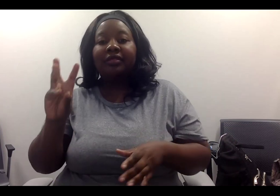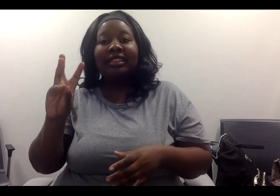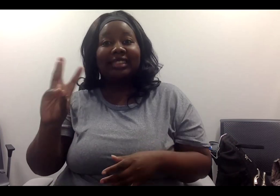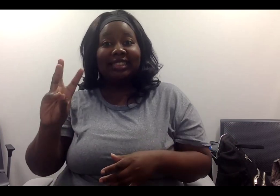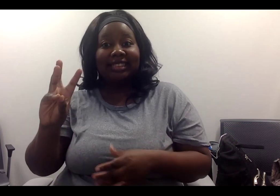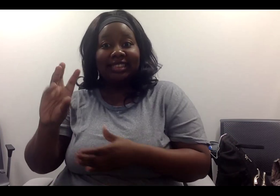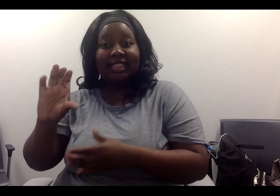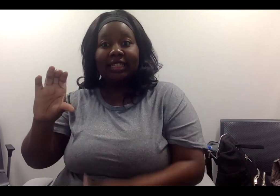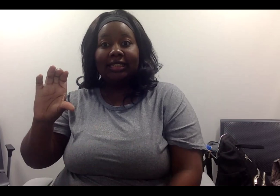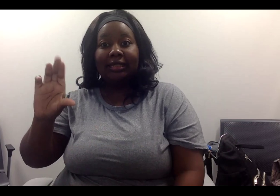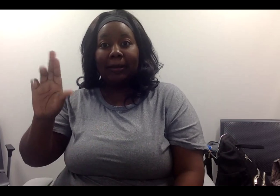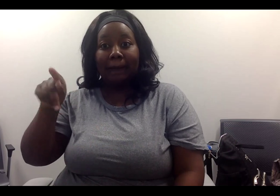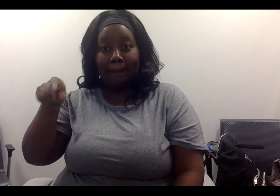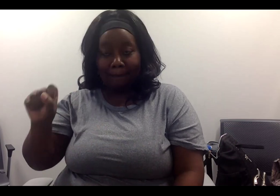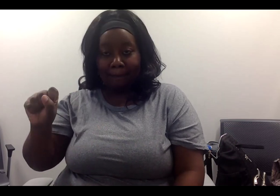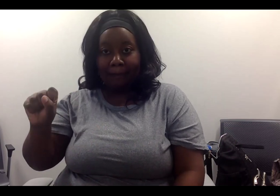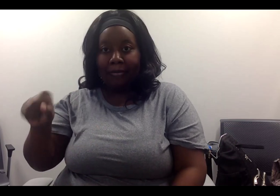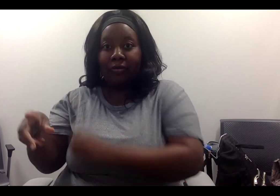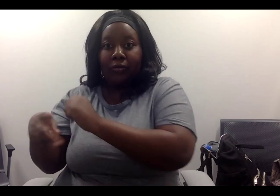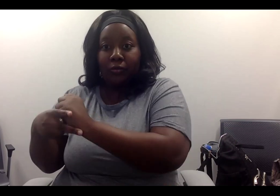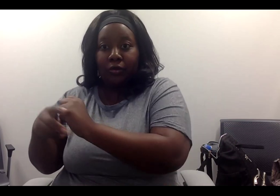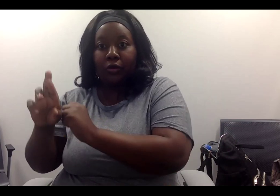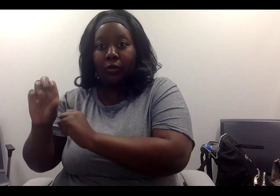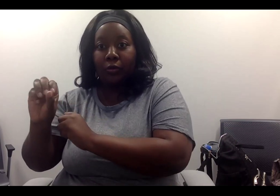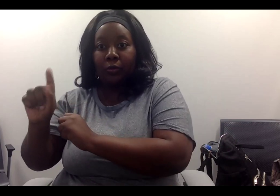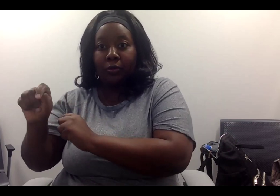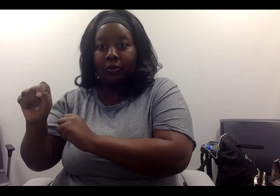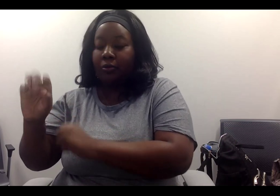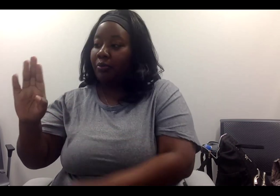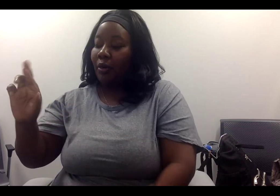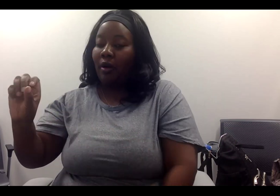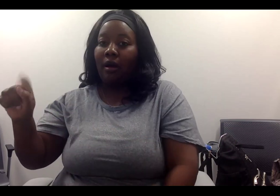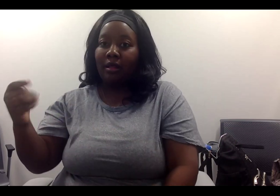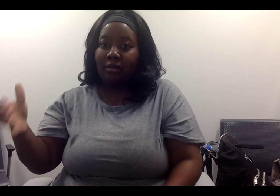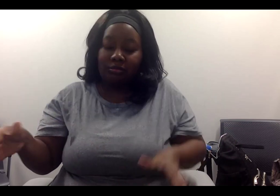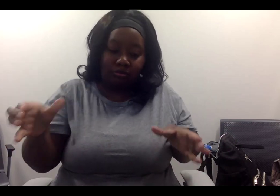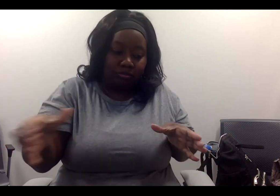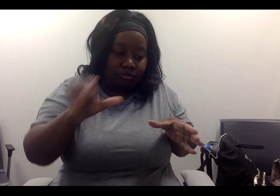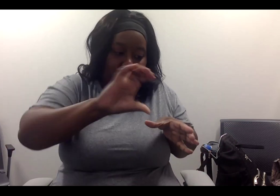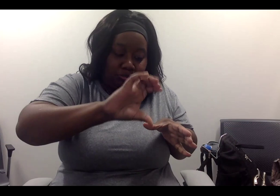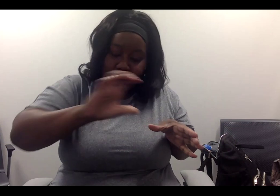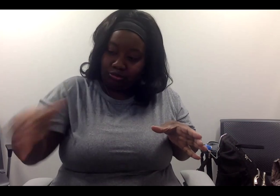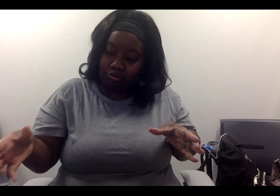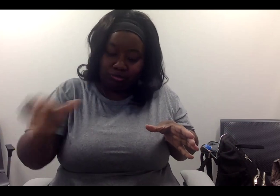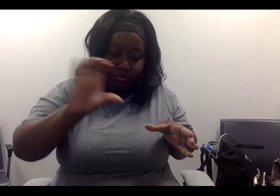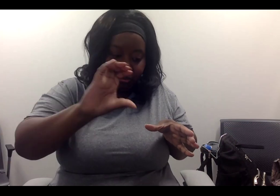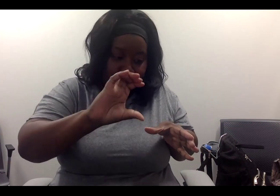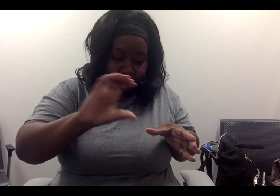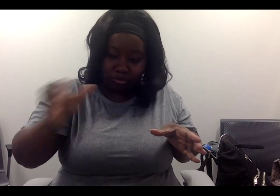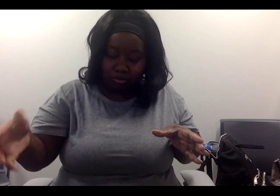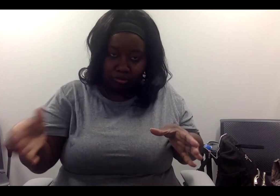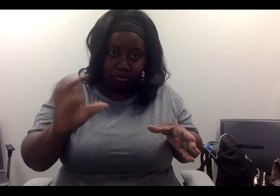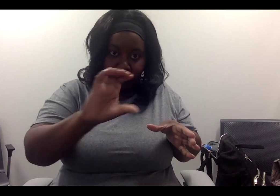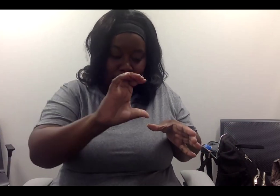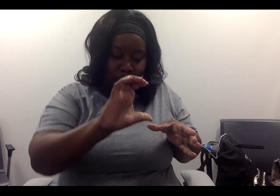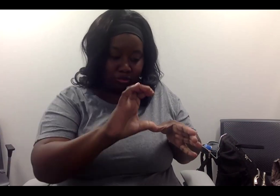broth. And we will stir that in, making sure we're scraping off any of that goodness from the bottom of the pan. And what we'll do is raise our